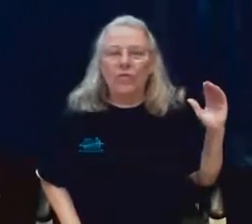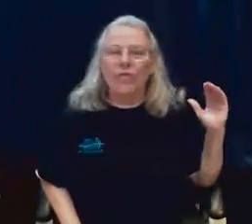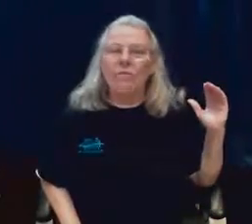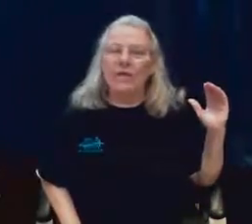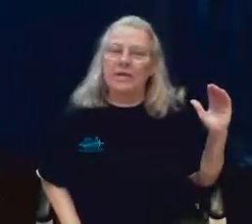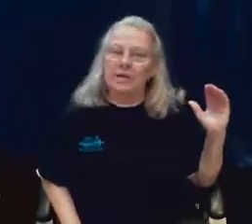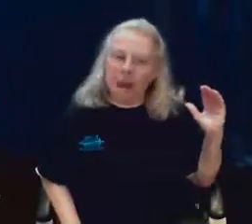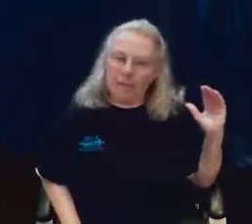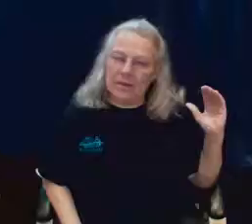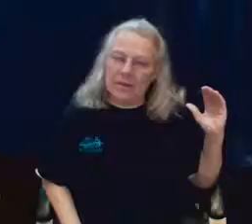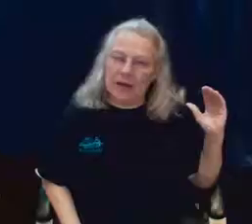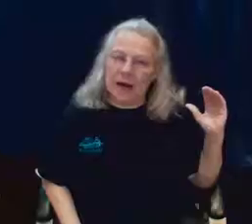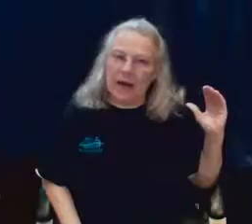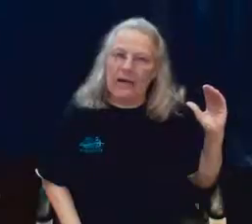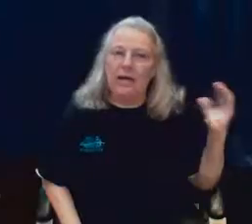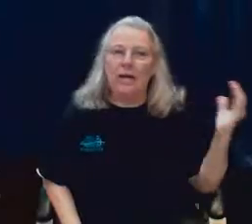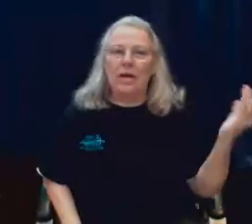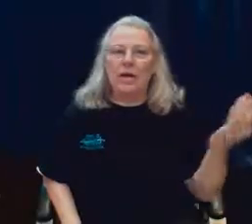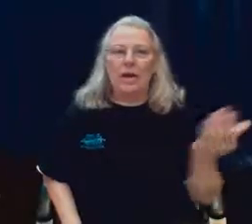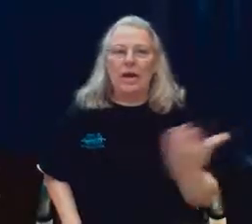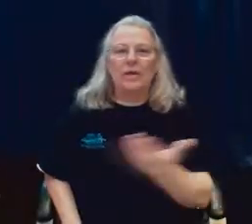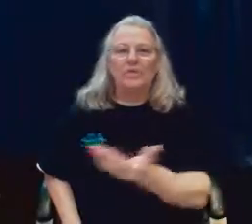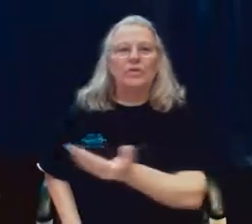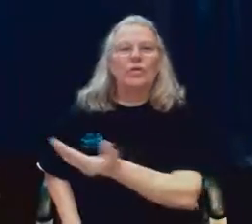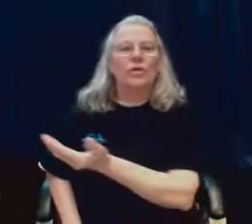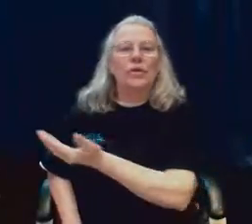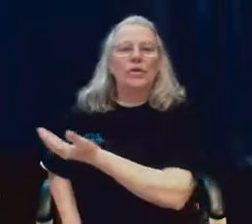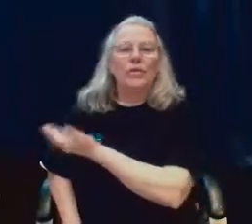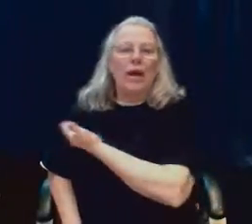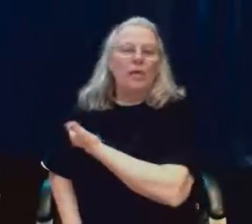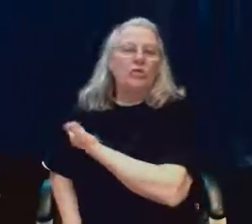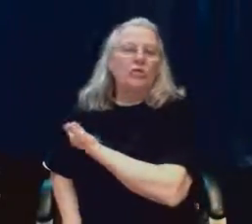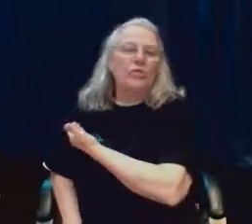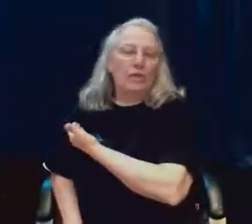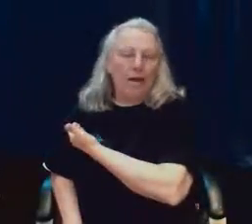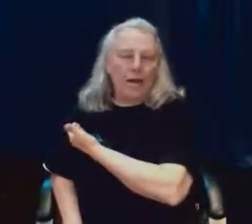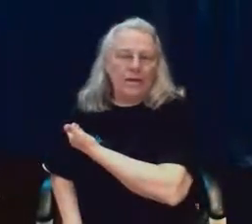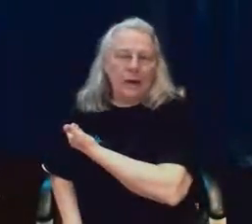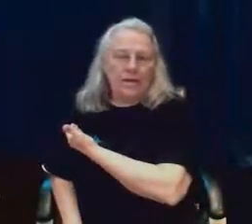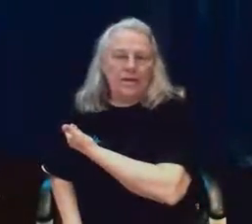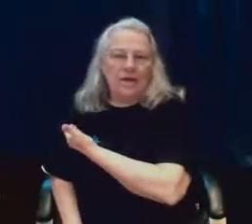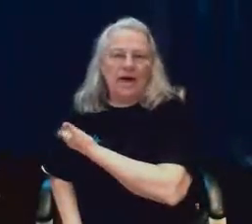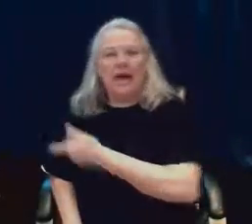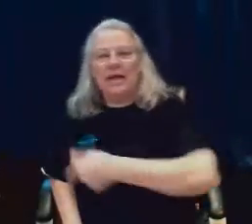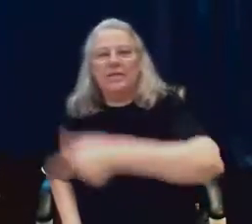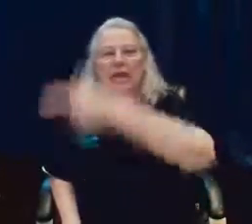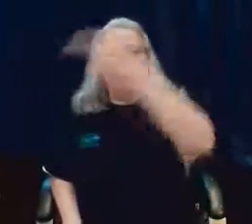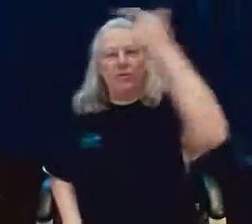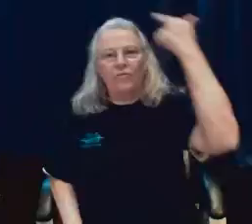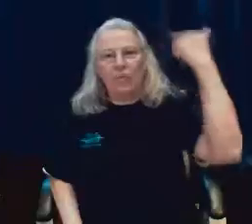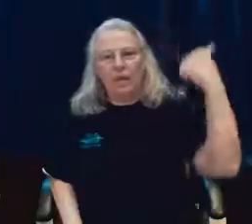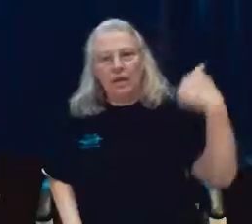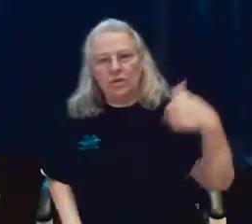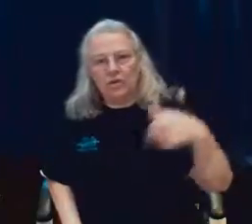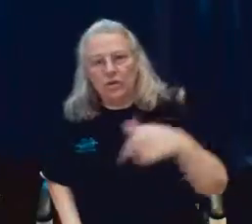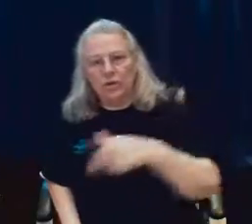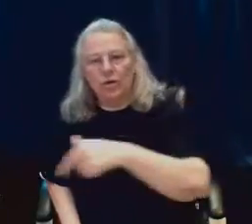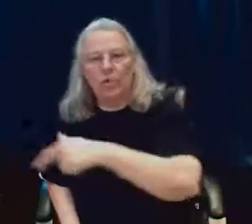from the dominant side, circling around to the non-dominant side. It's like you're forming a circle